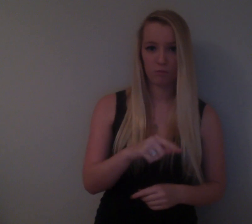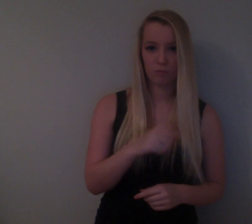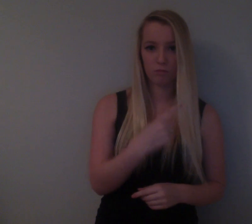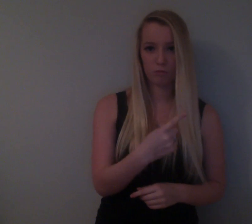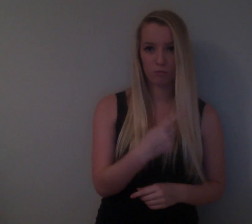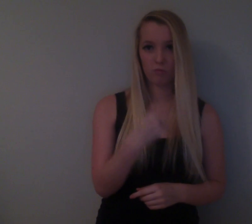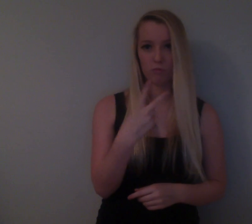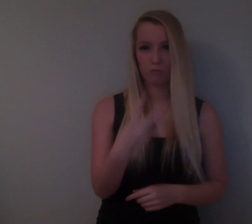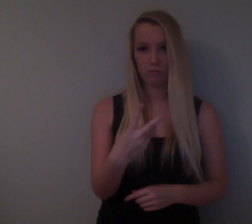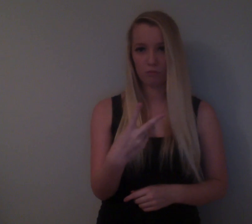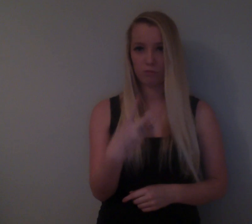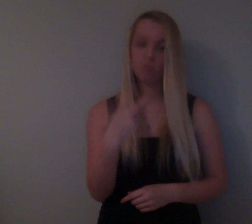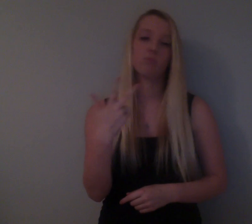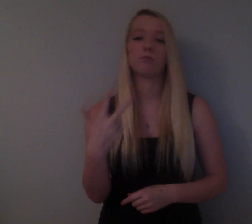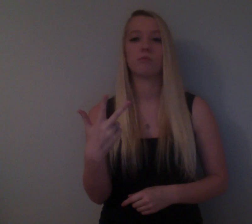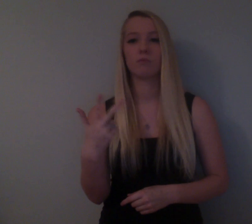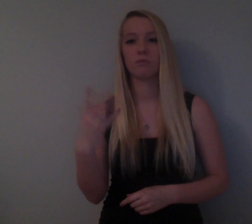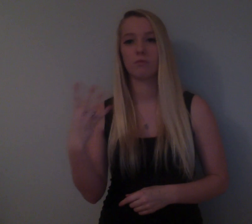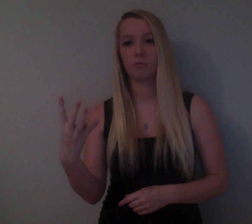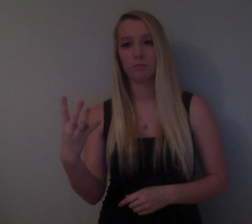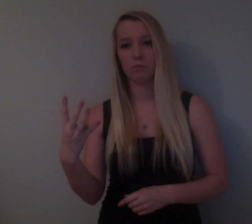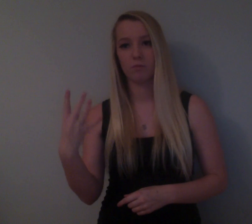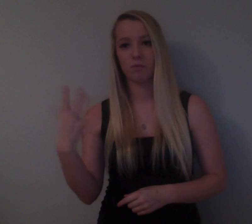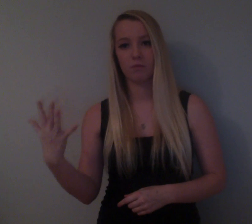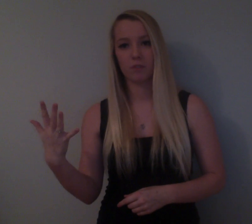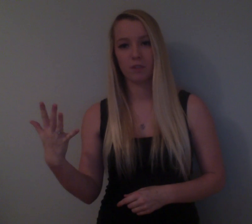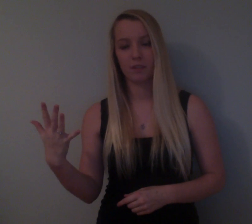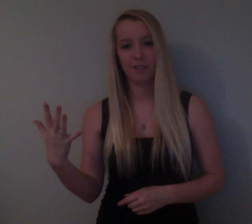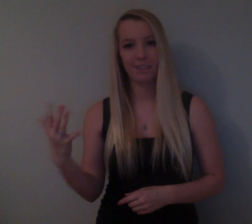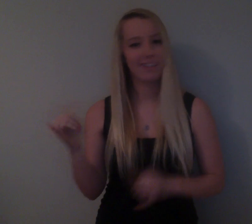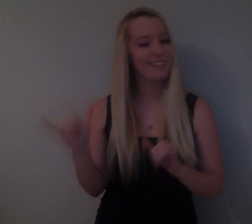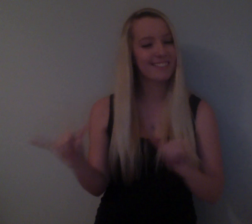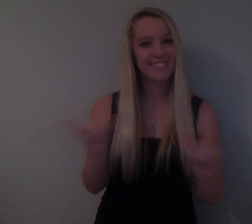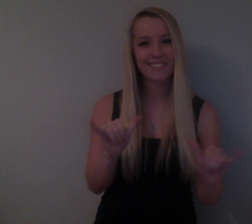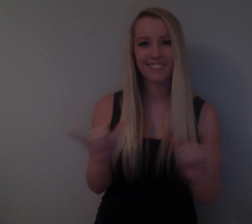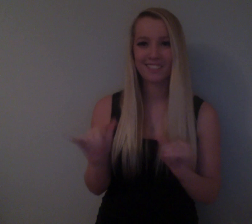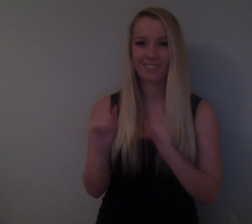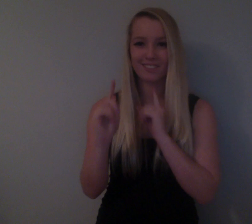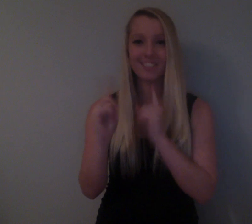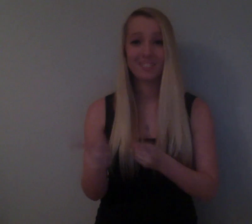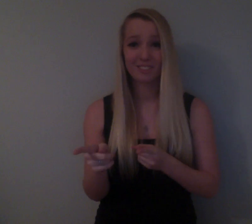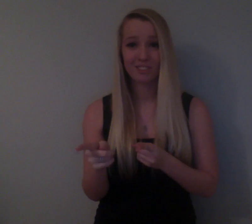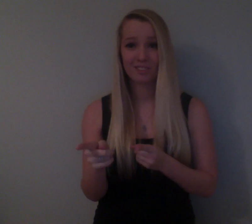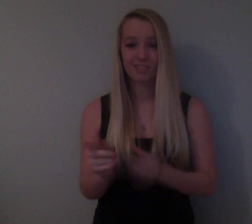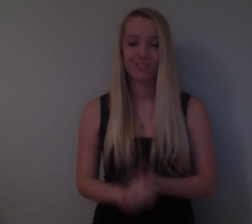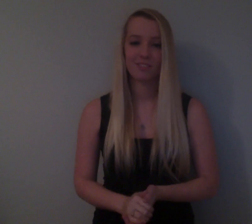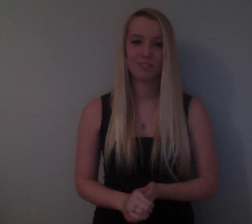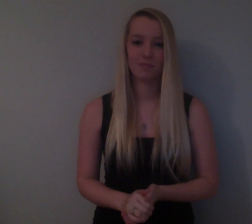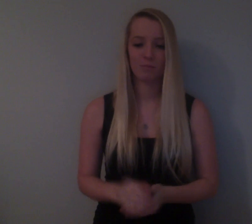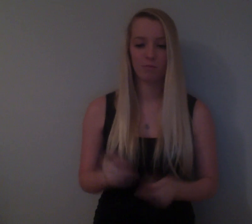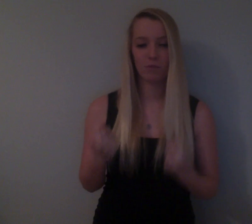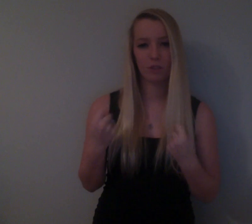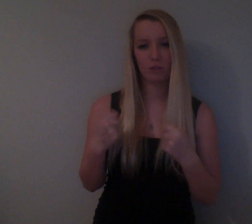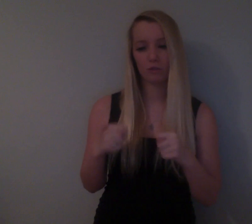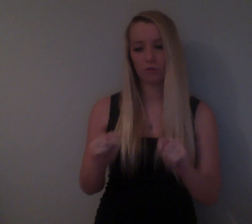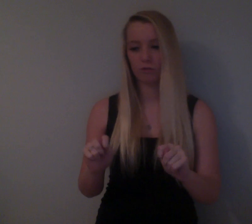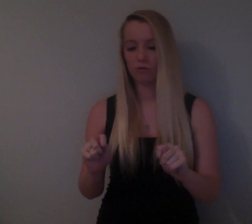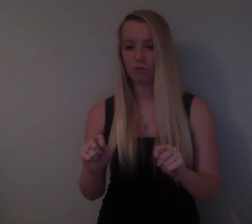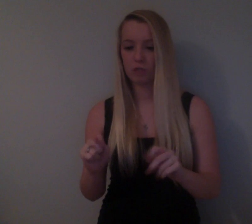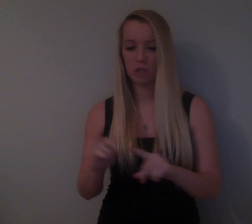3, 4, 5. We get to the same place. And I think you might want to try this on a bunch of problems, and you'll see it always works out. That